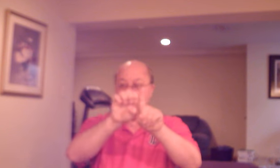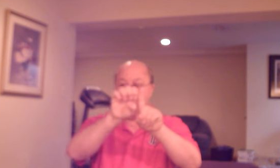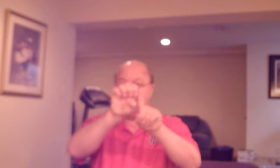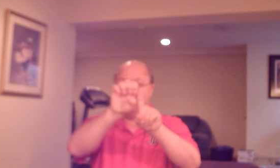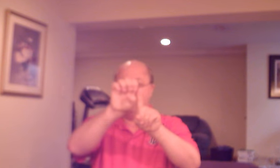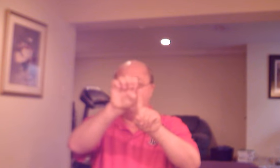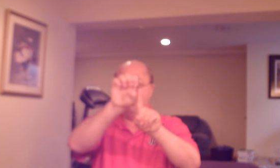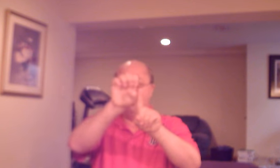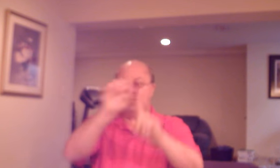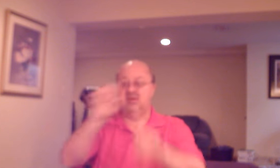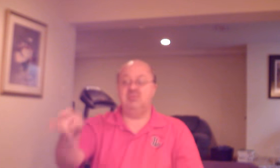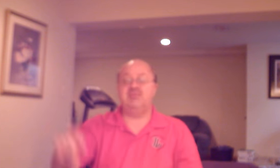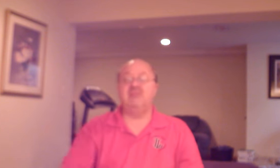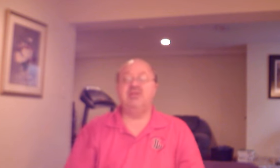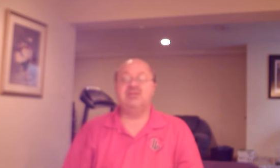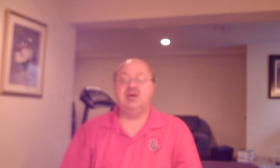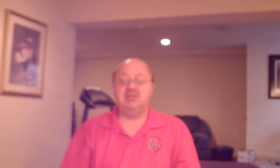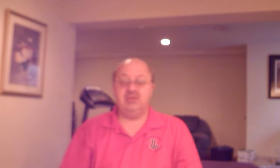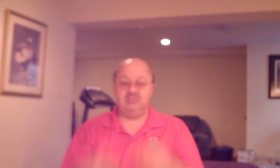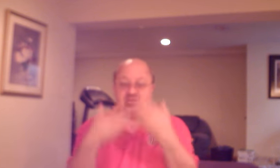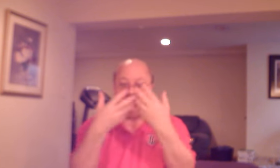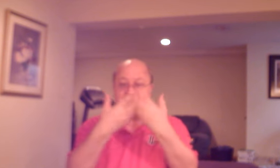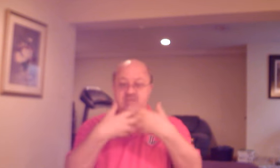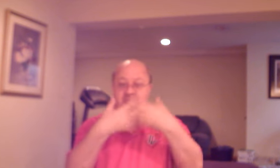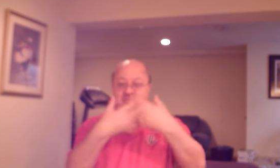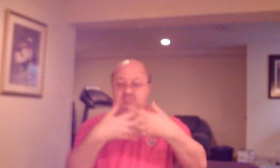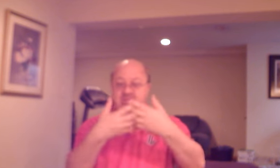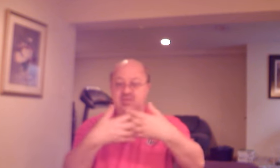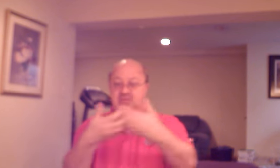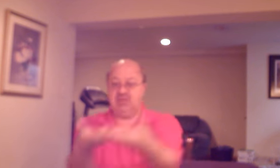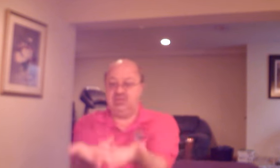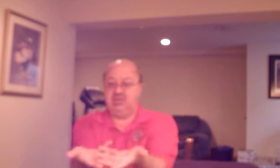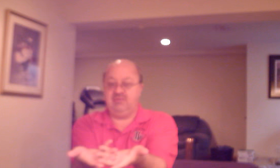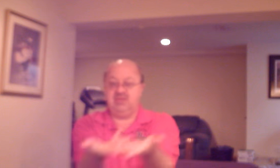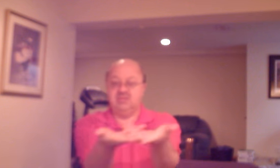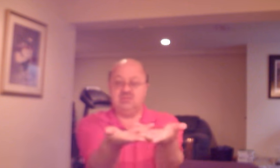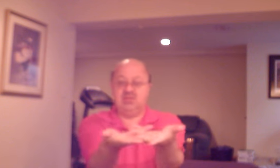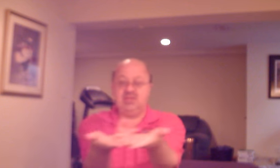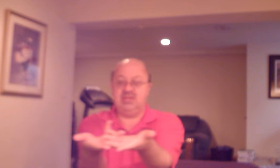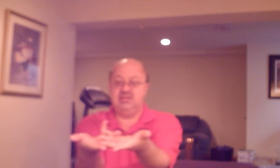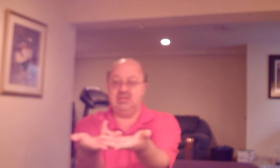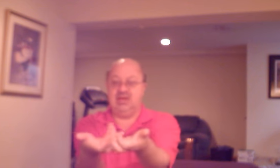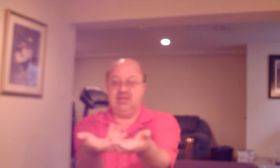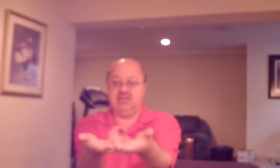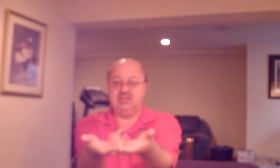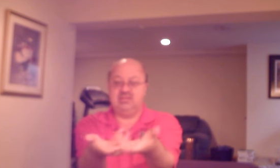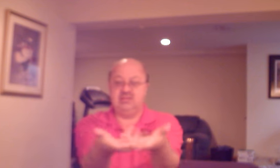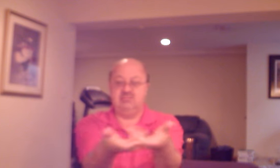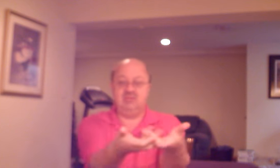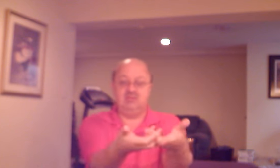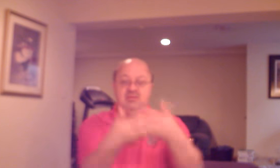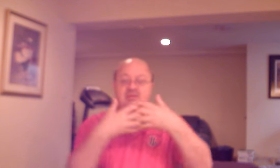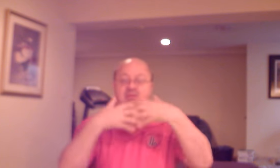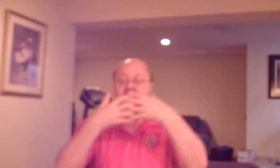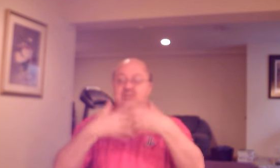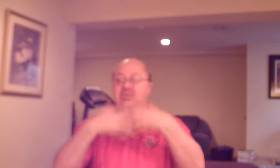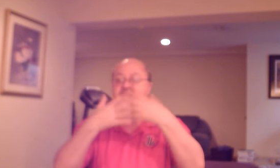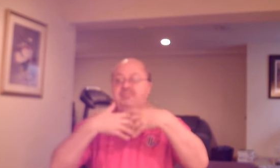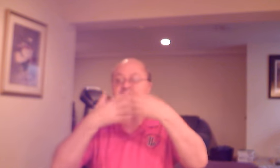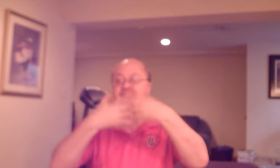Elevator. We've already talked about machine. Machine. Make sure your fingers are on the inside like this. See them there? Yeah. Machine.